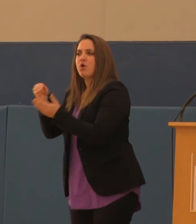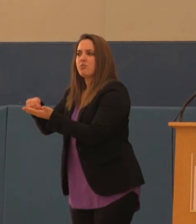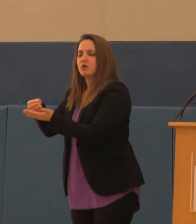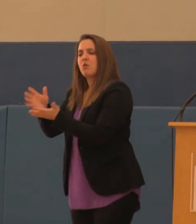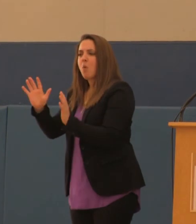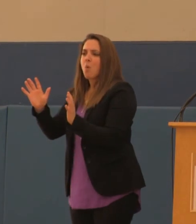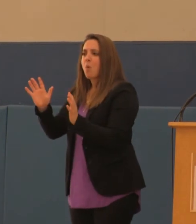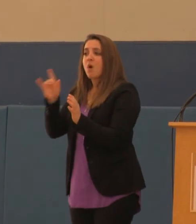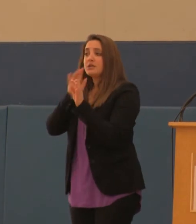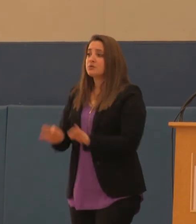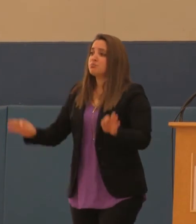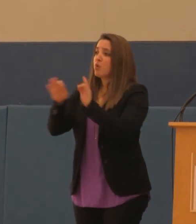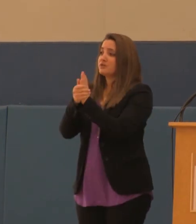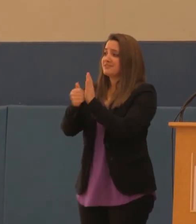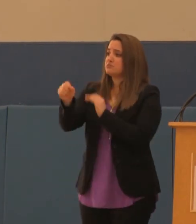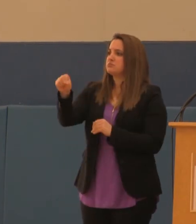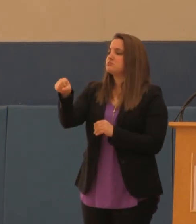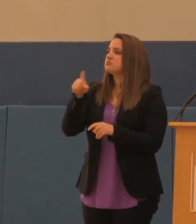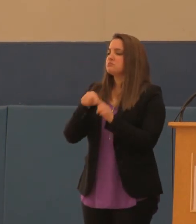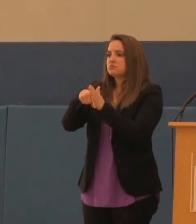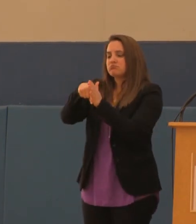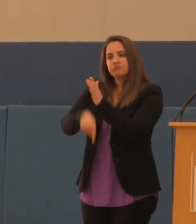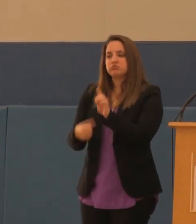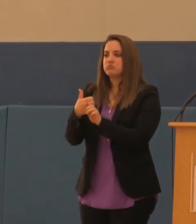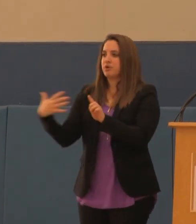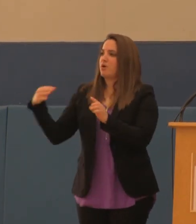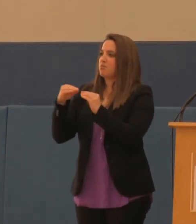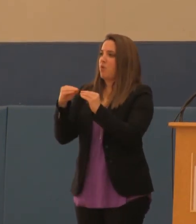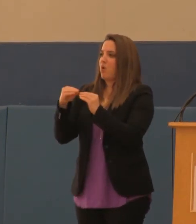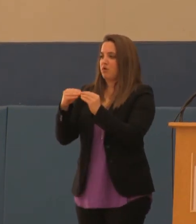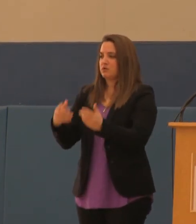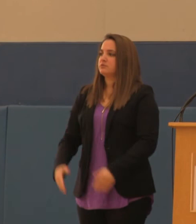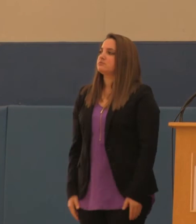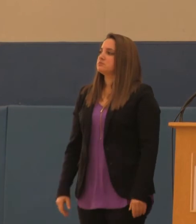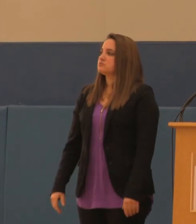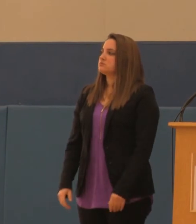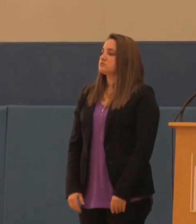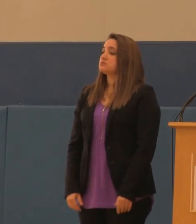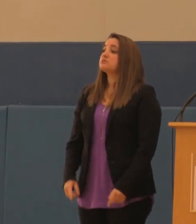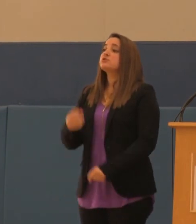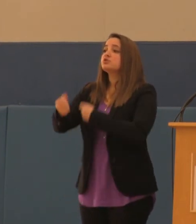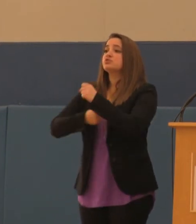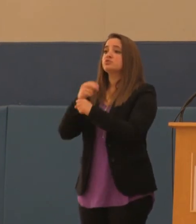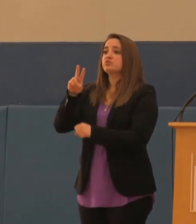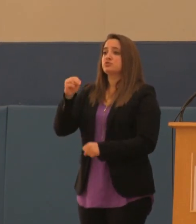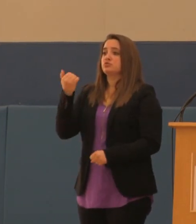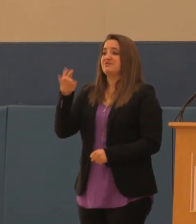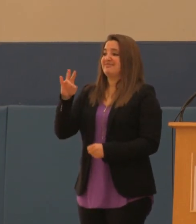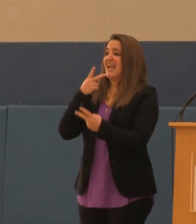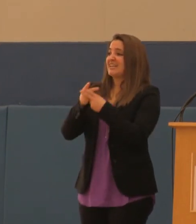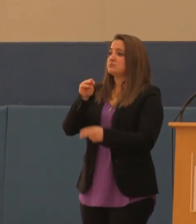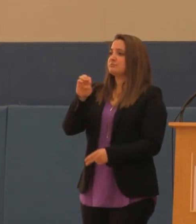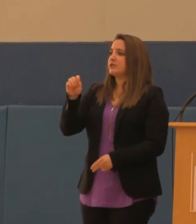important skills, but there is much more to this story. In 2017, the Me Too movement has